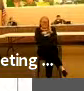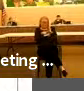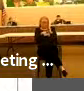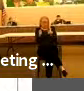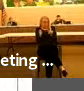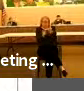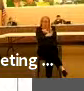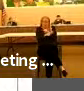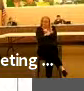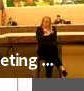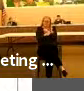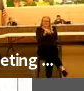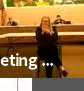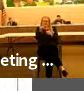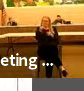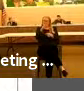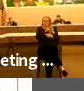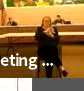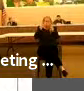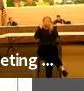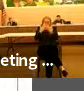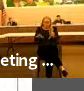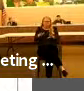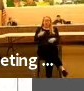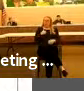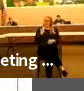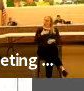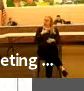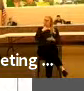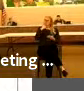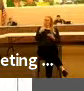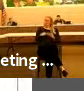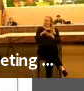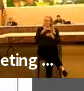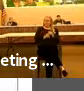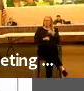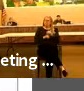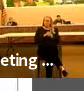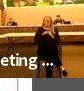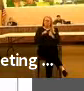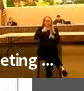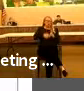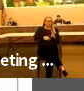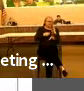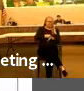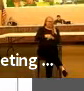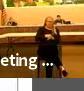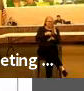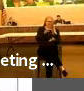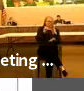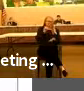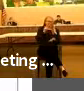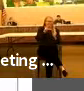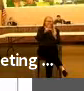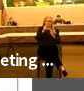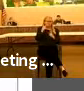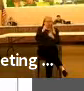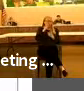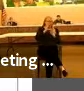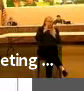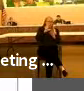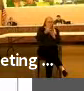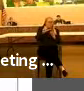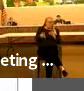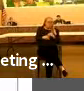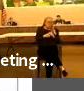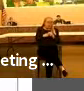think that would help tremendously. I understand that there's banking issues with that. If there's any way that the town can help with that, if